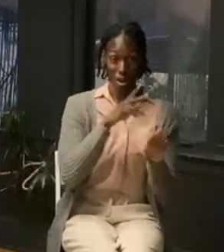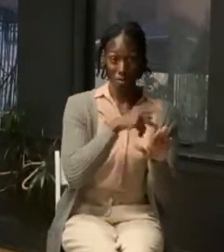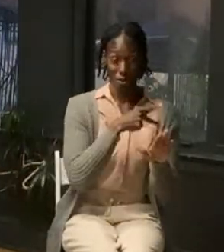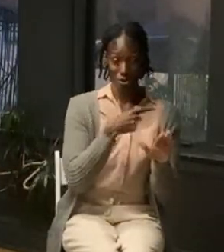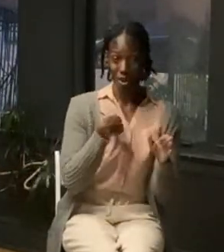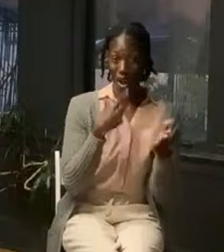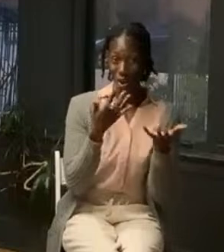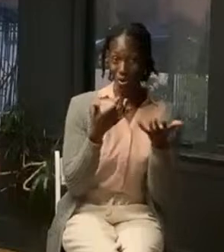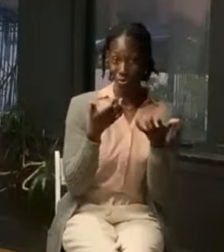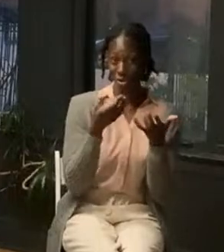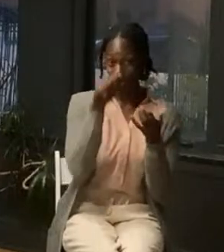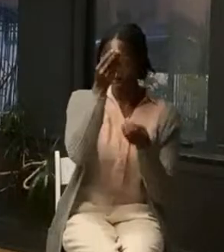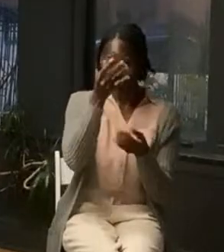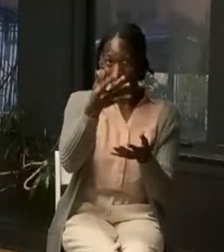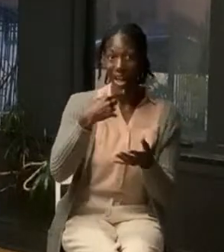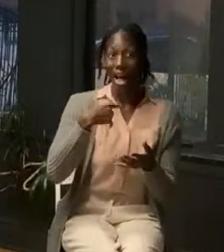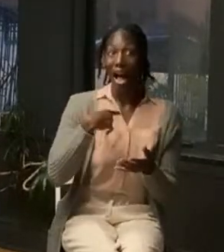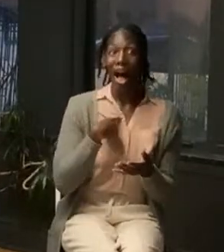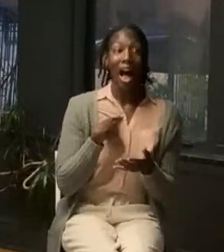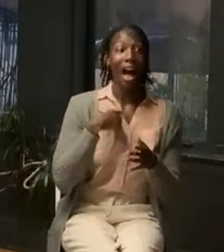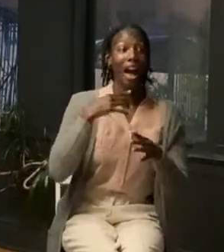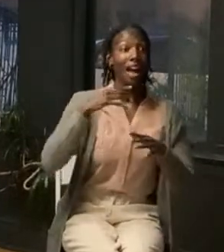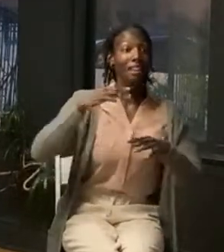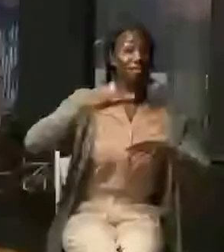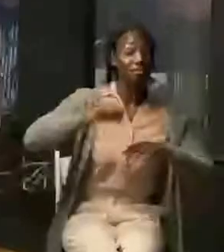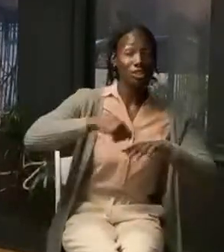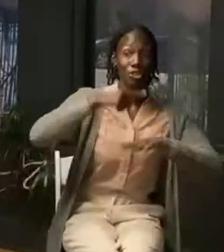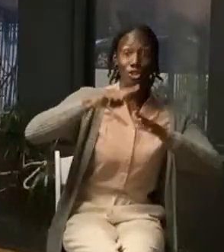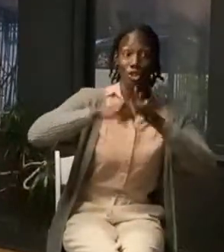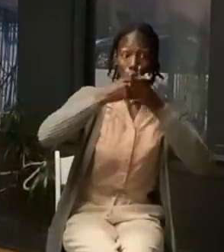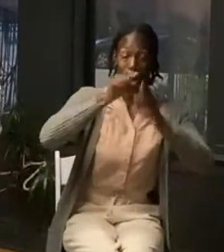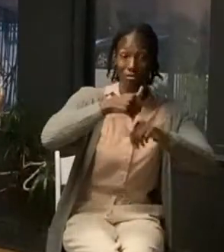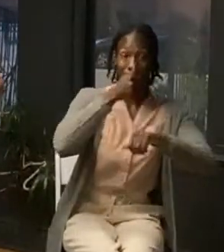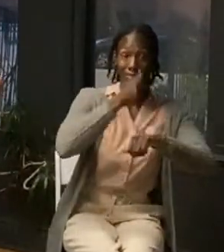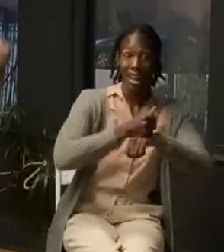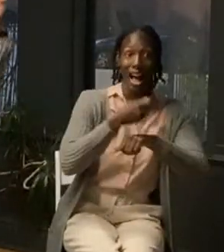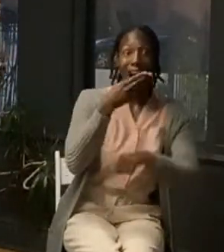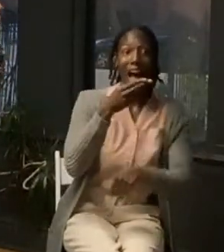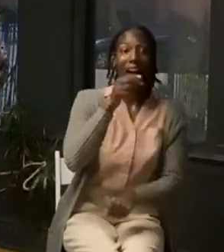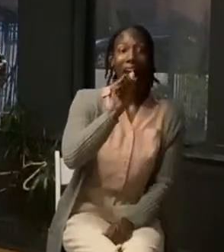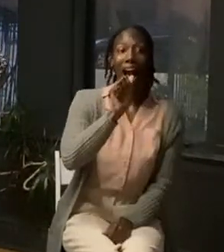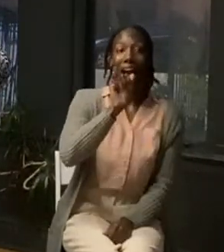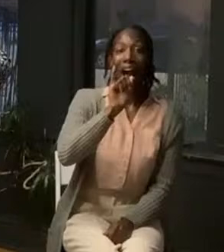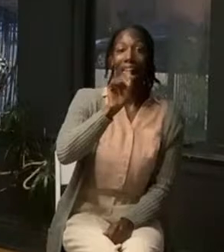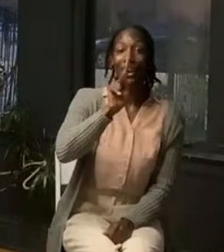that I am the founder of Haiku Festival. This is our 20th anniversary.